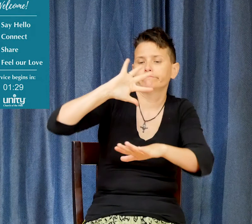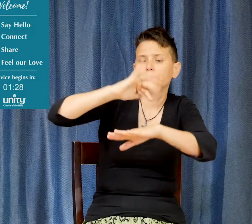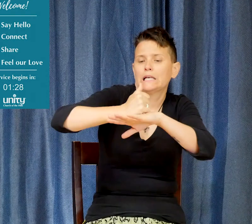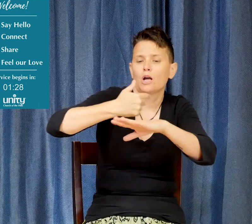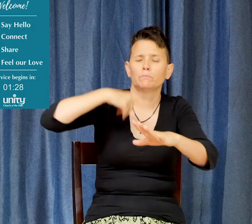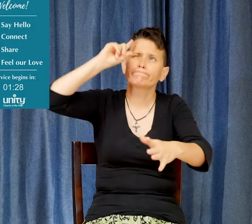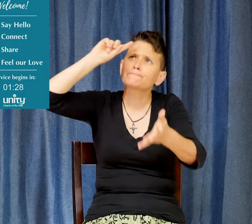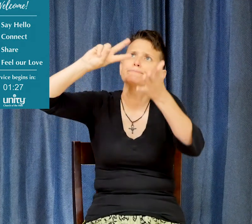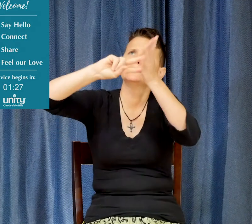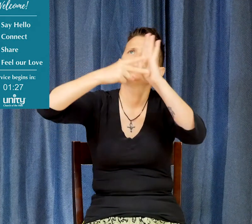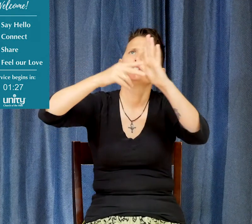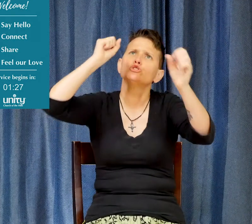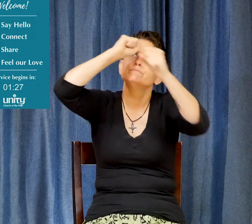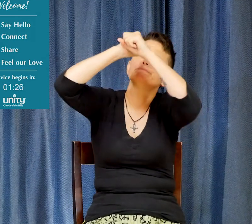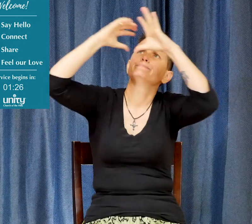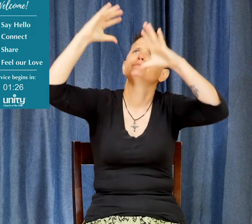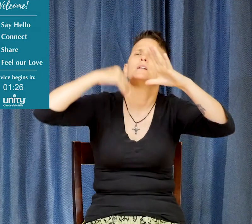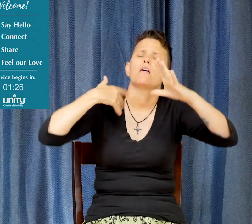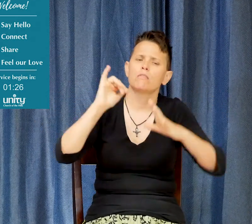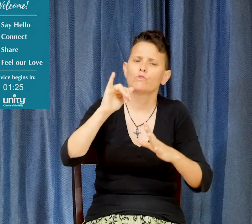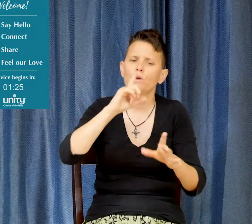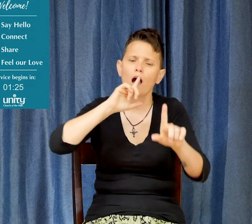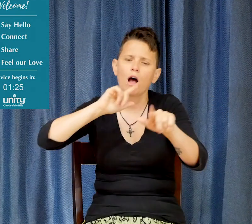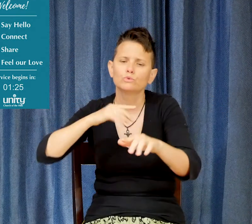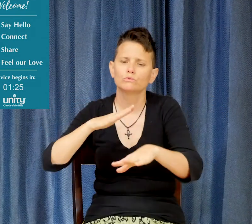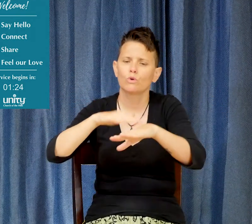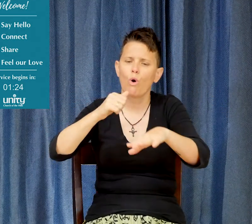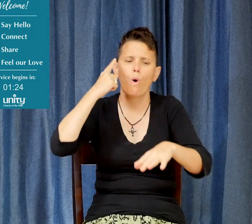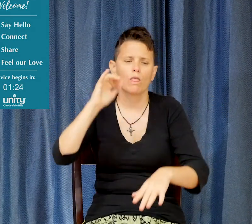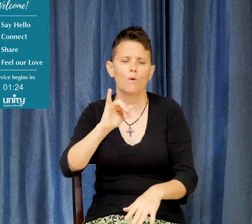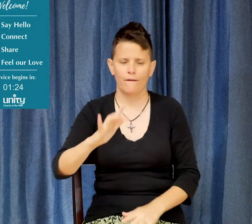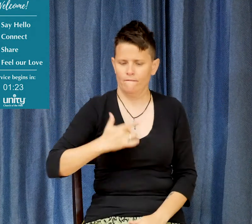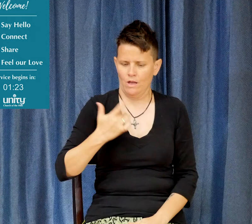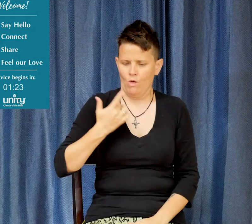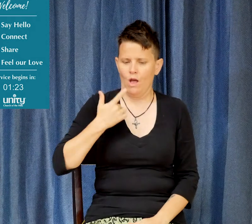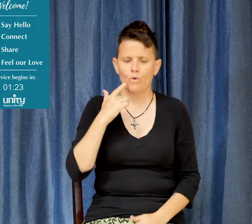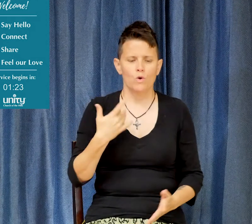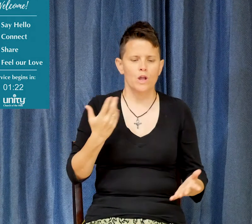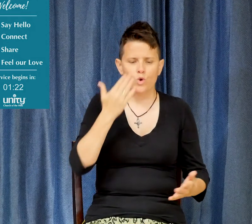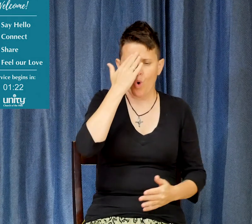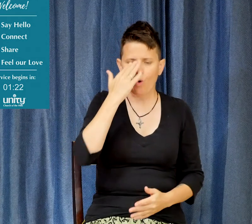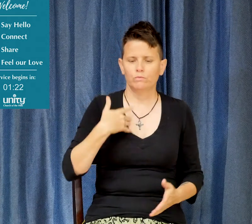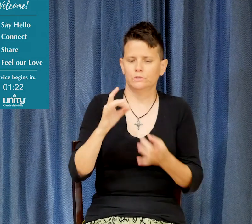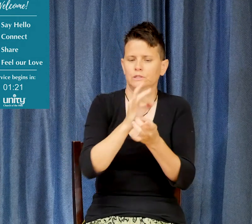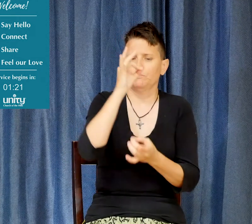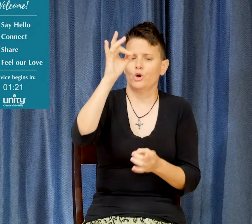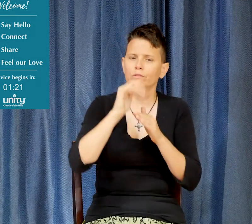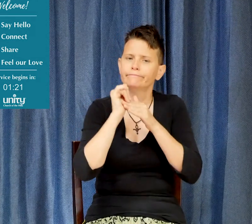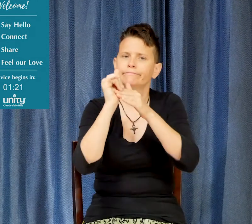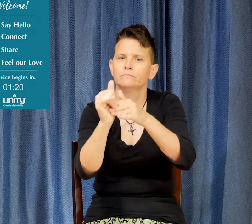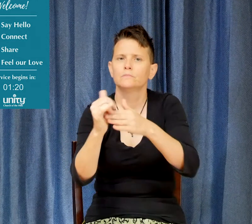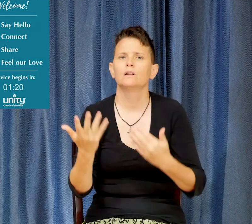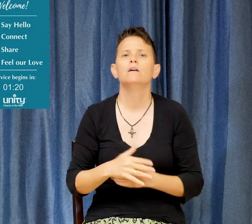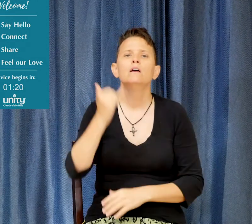us through this year as we answer the call together to where we are being pulled by Spirit. If you missed